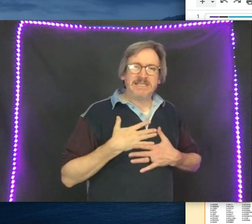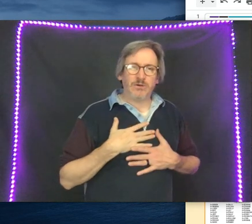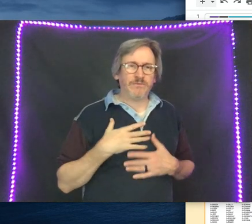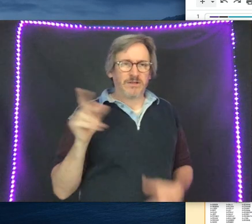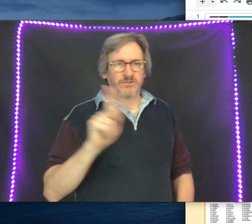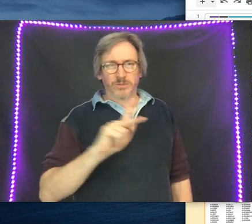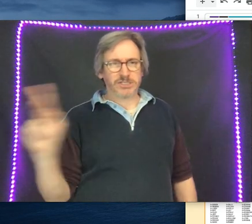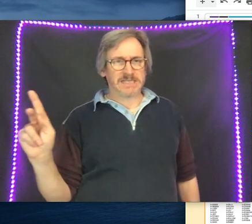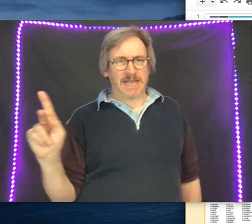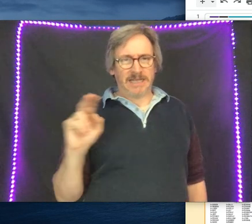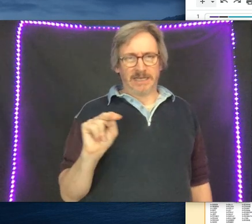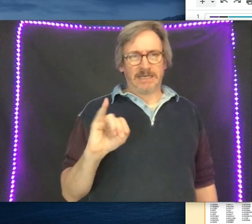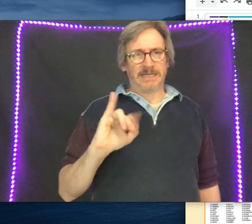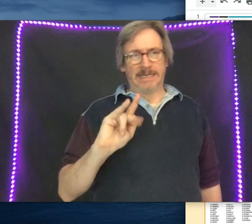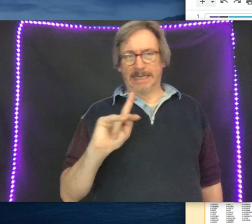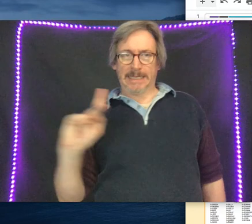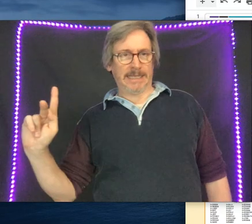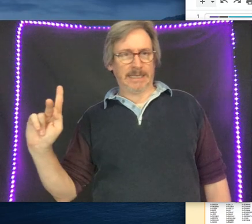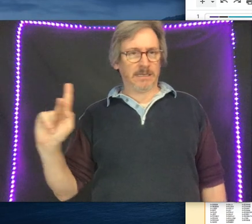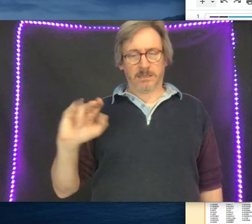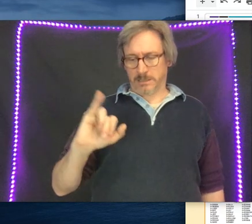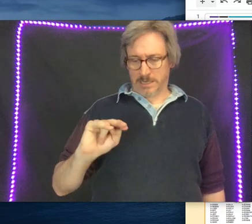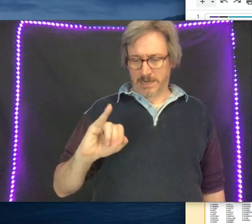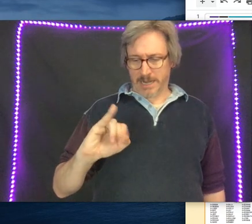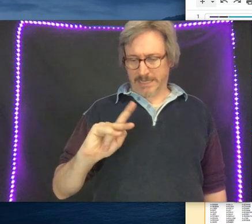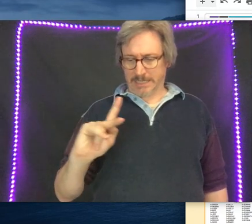I don't feel comfortable just sliding it.